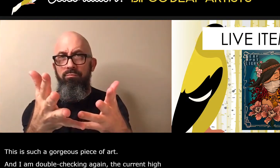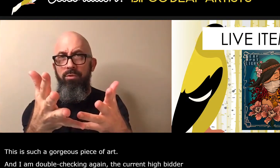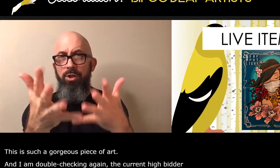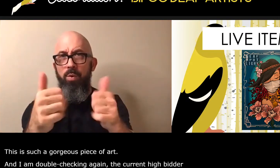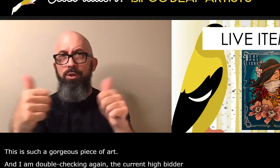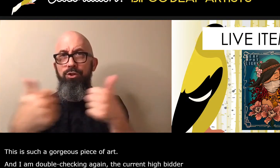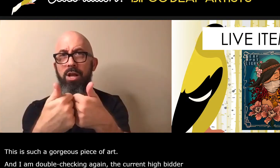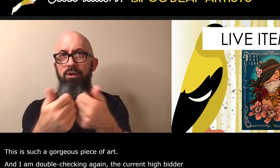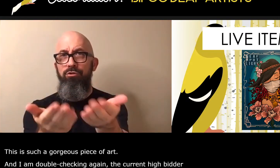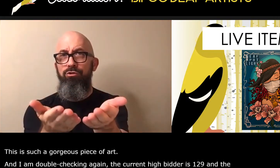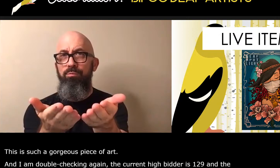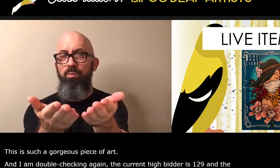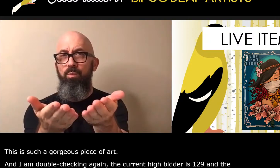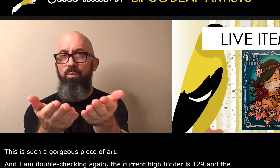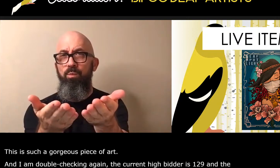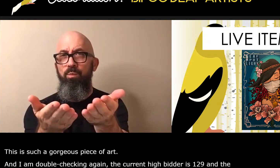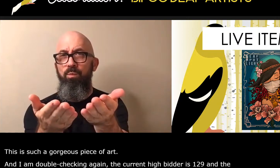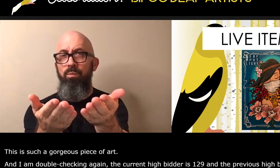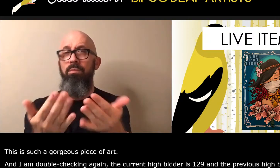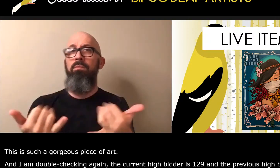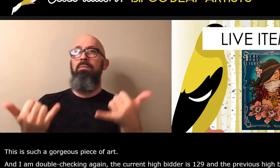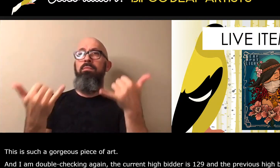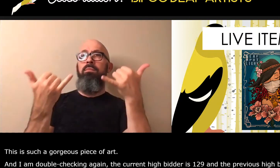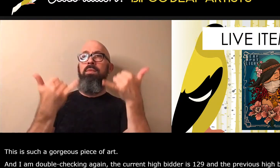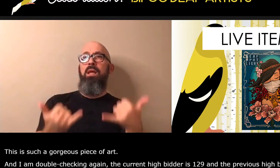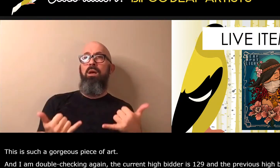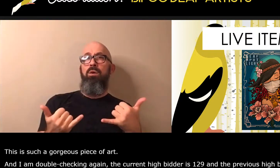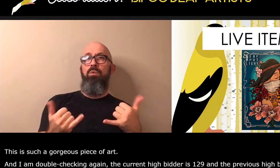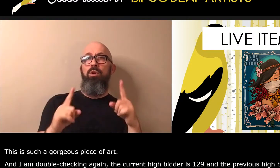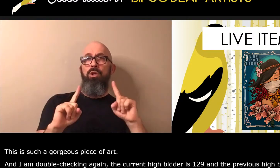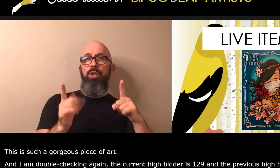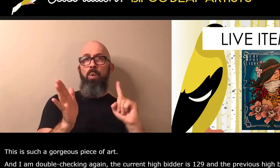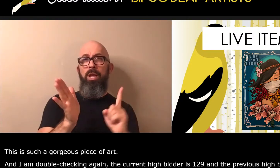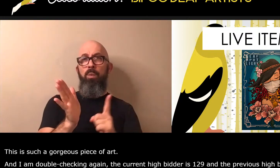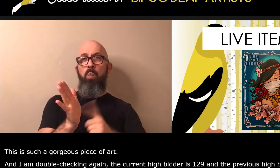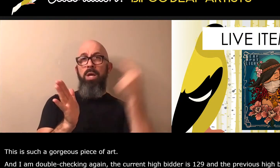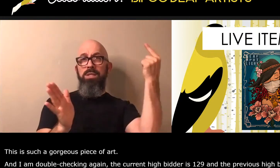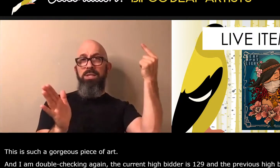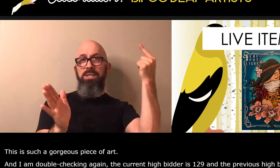101. I'm talking directly to you. This is the challenge for you.